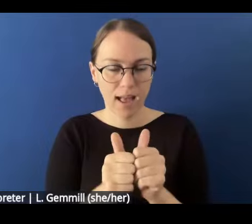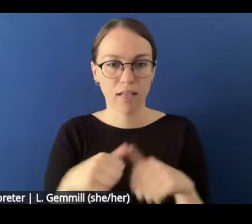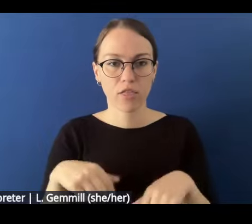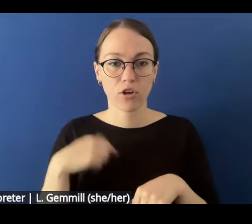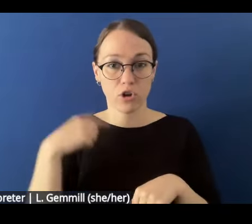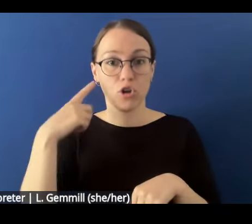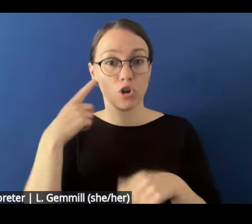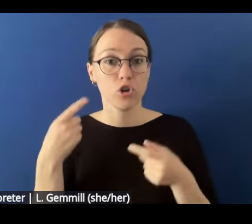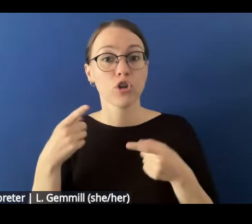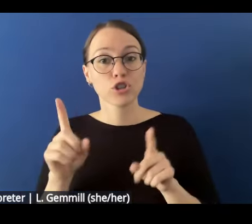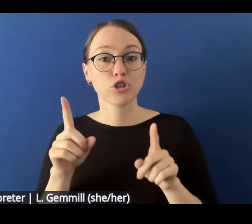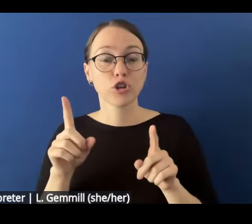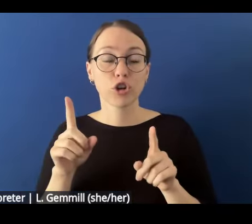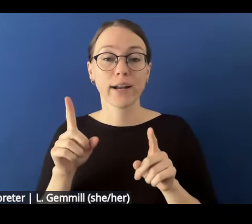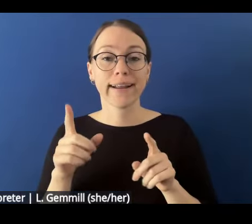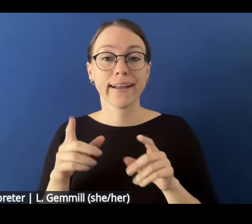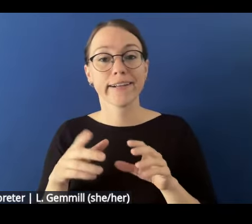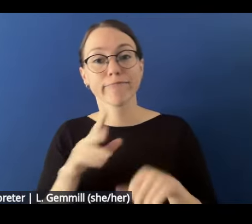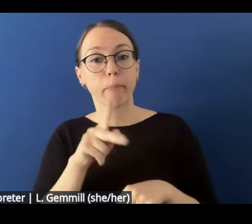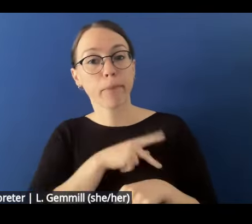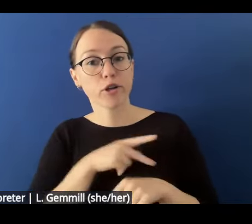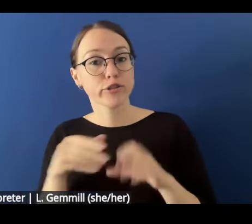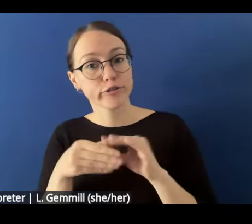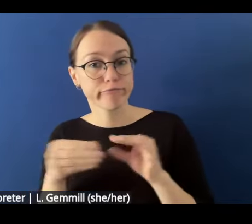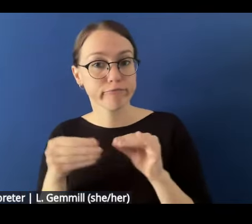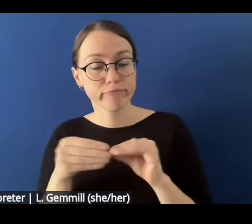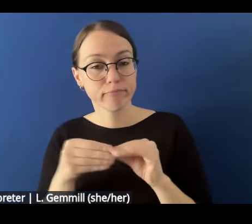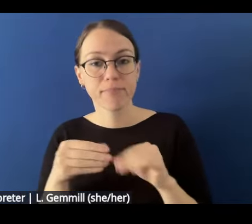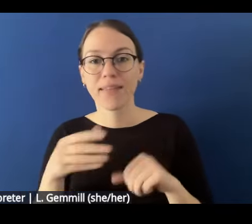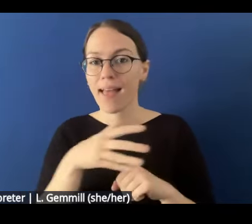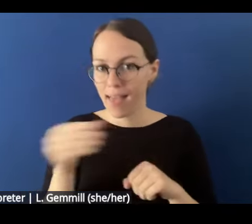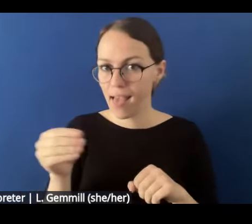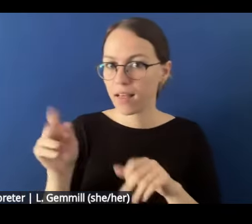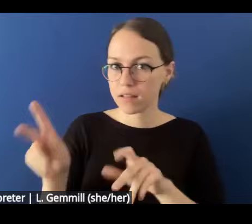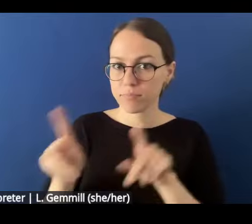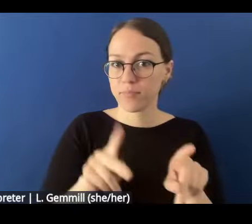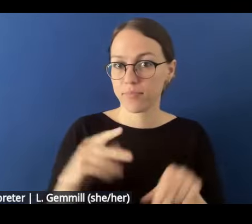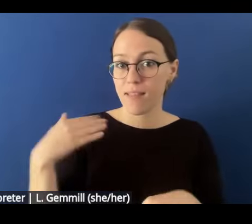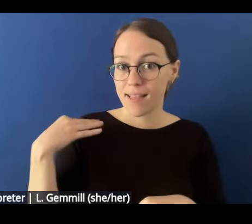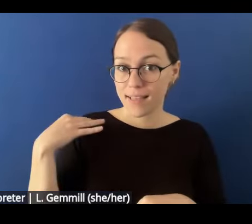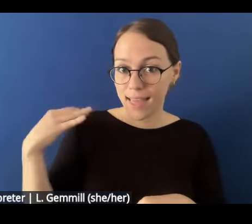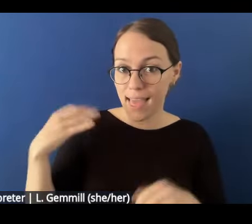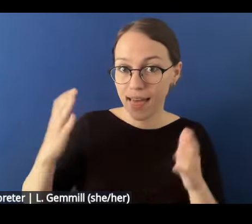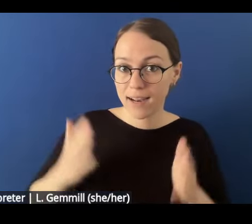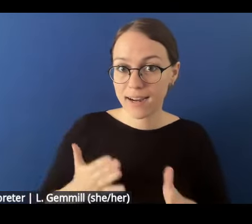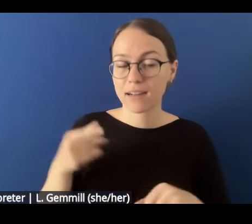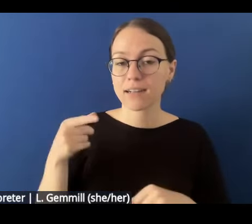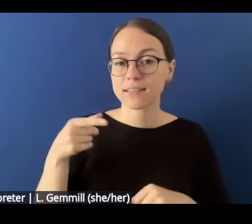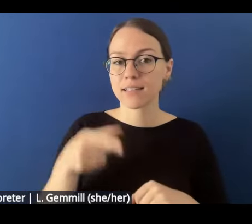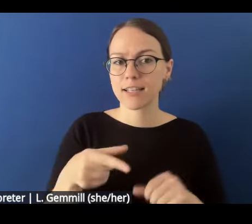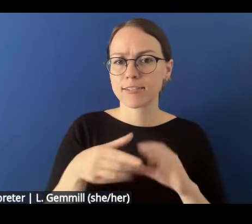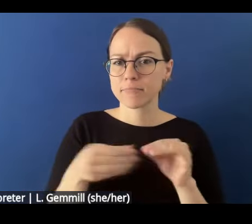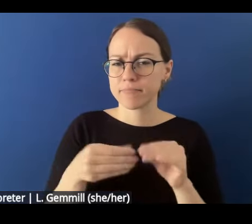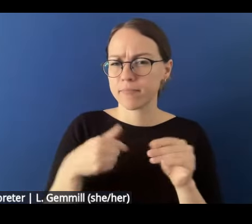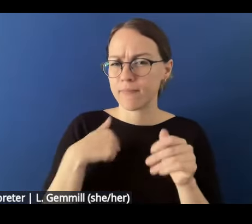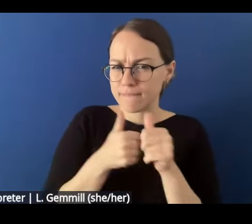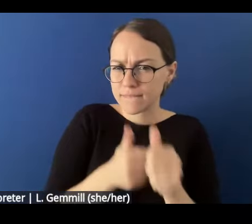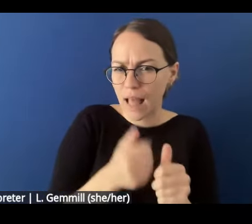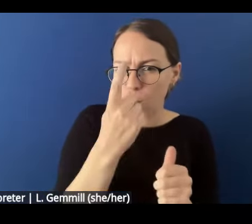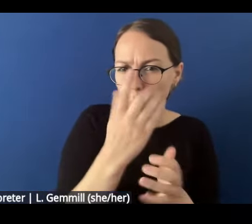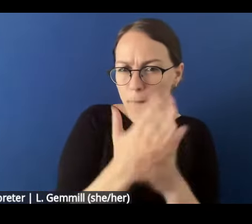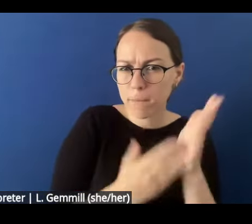testimony from individuals, but we also heard it from candidates in the sense where they were saying they were following one part of the manual, but that